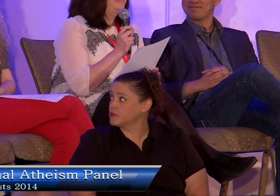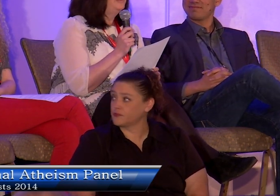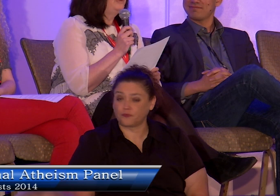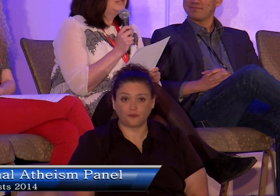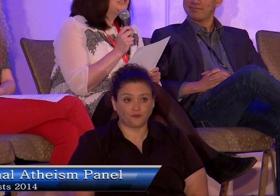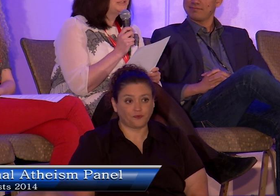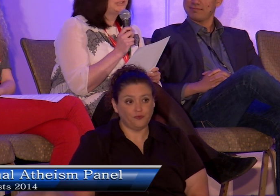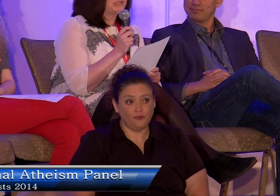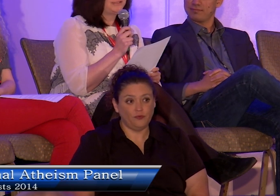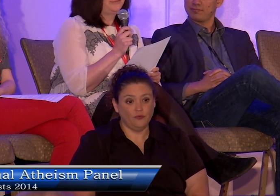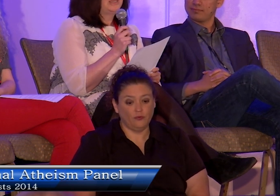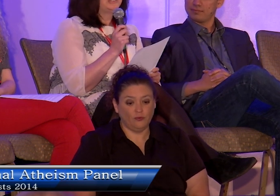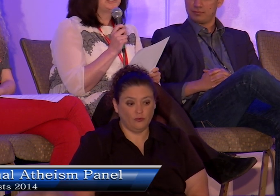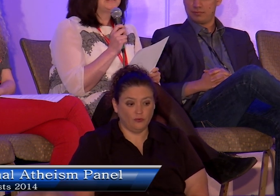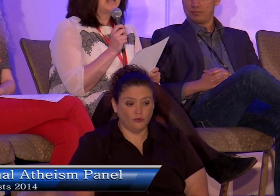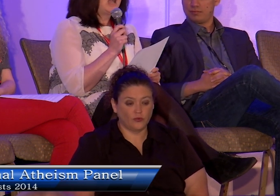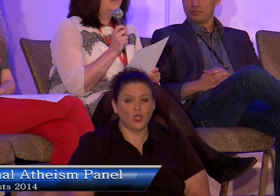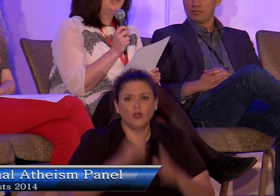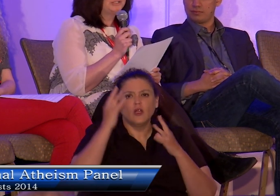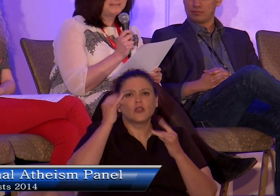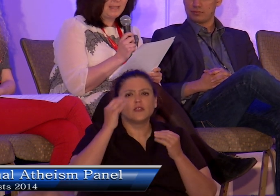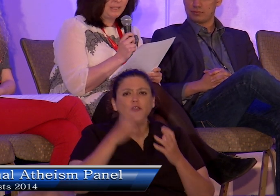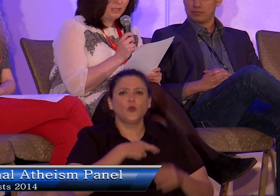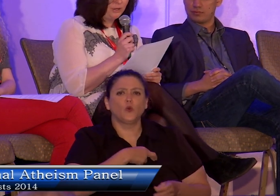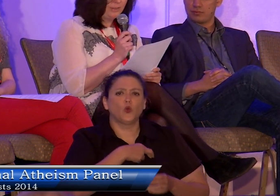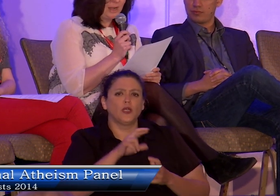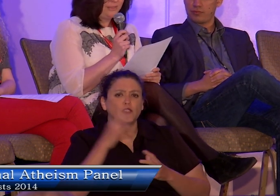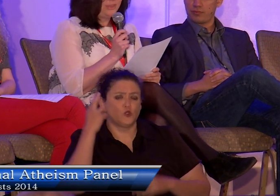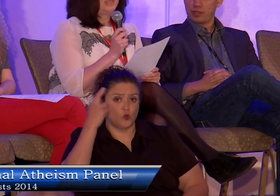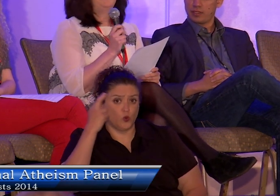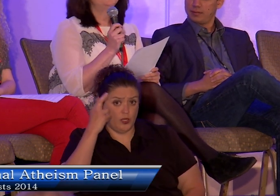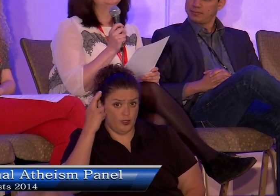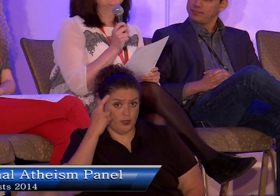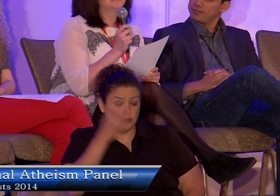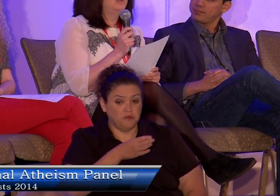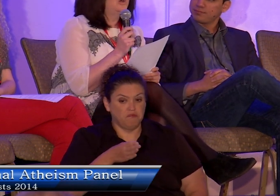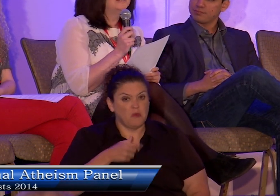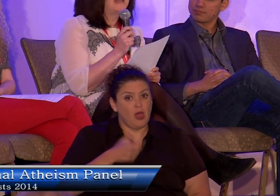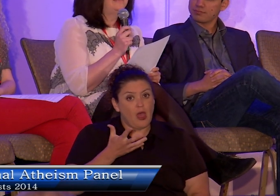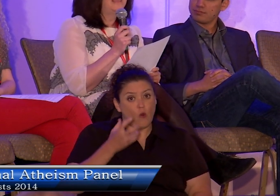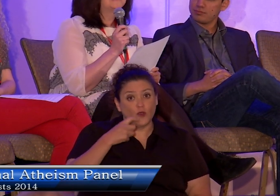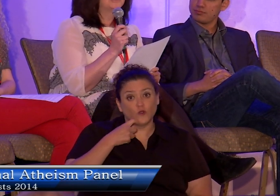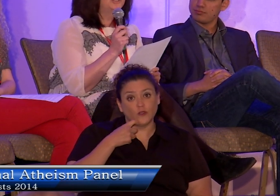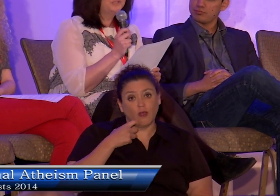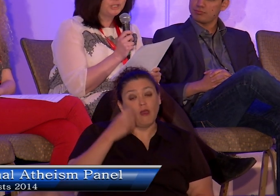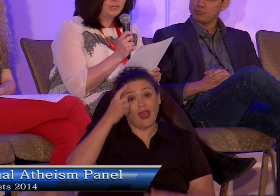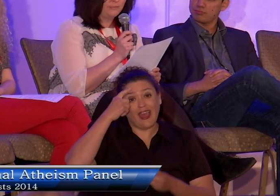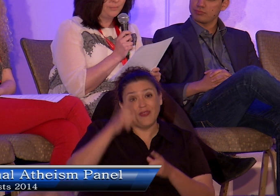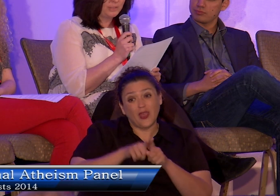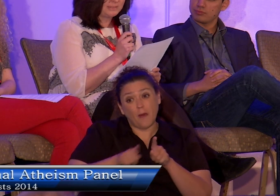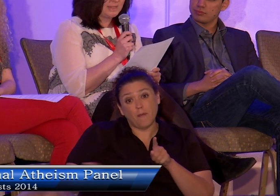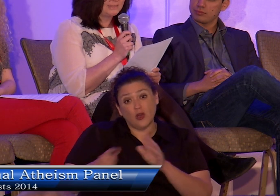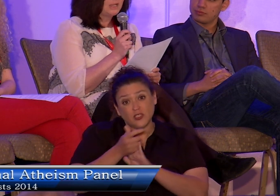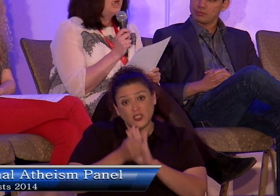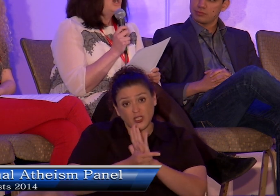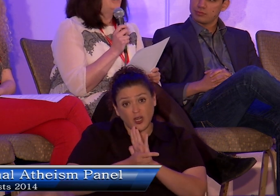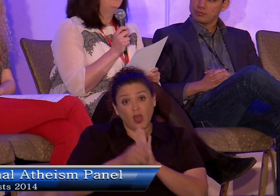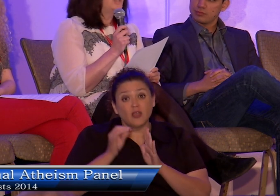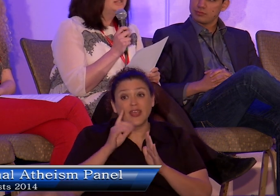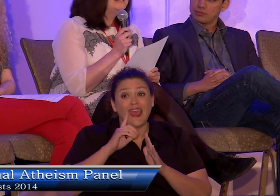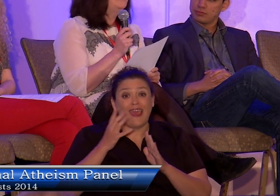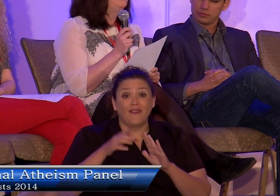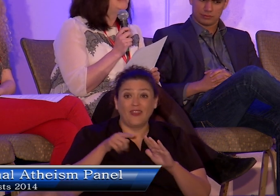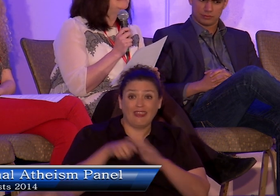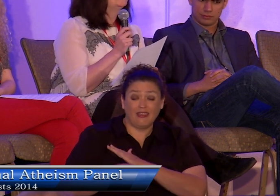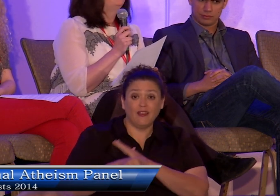Aside from religious justifications, I want to say here that I think apostasy laws and the execution of apostates are